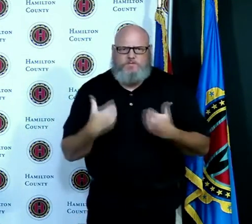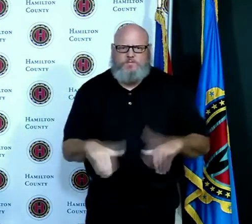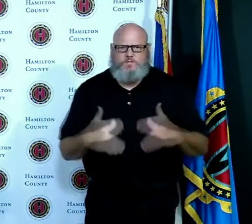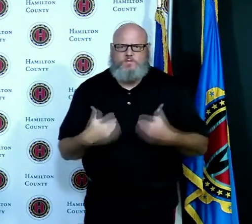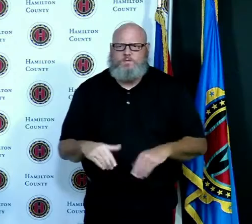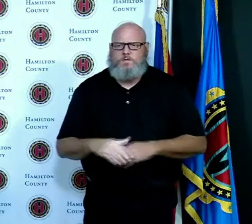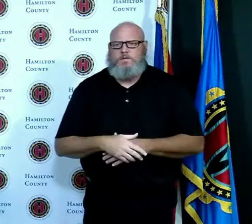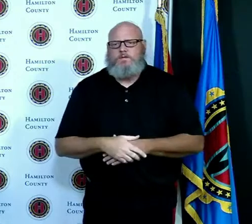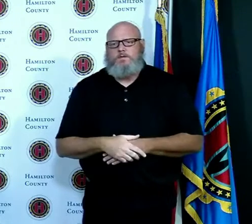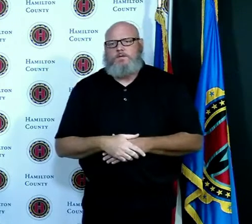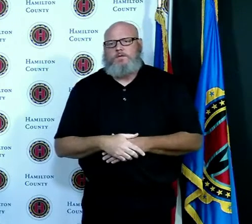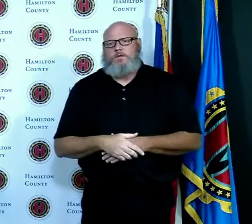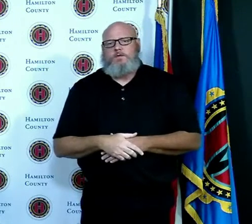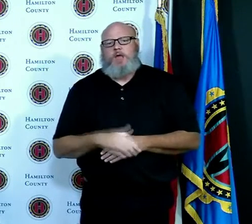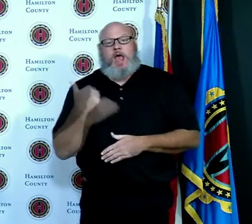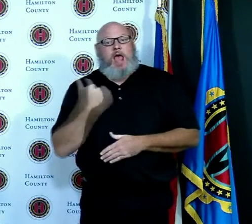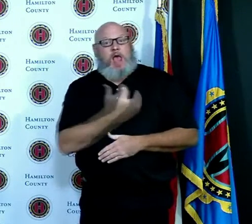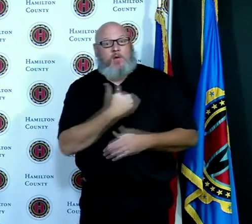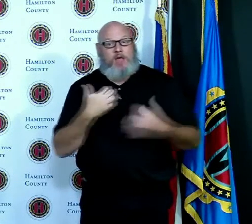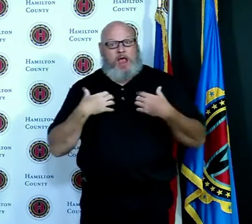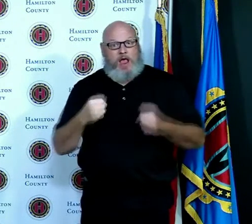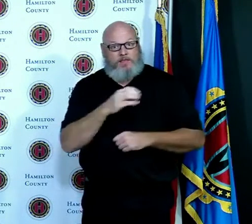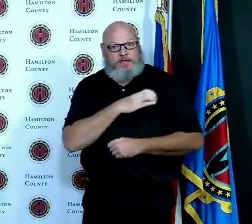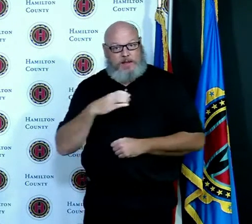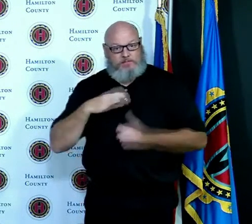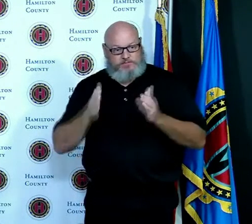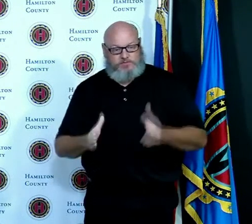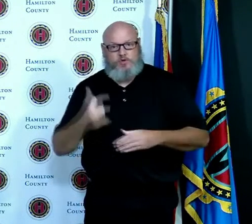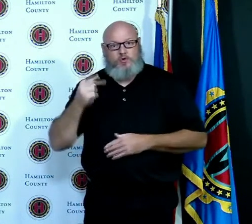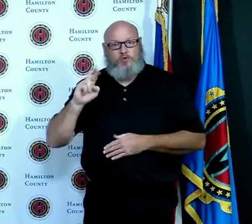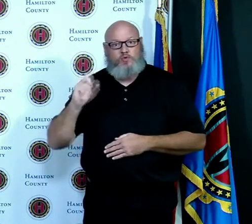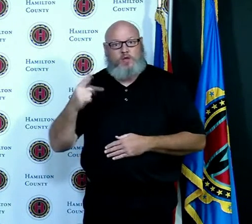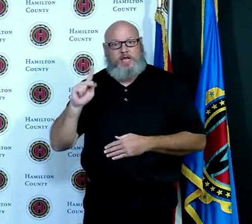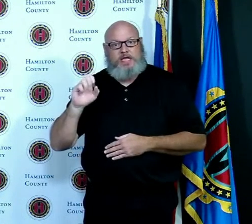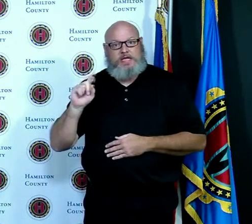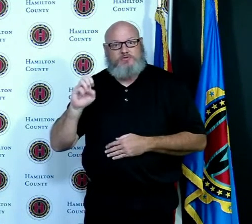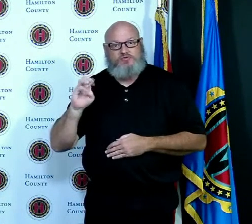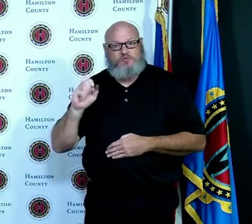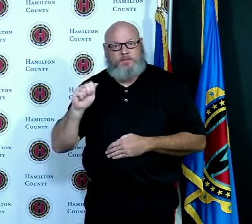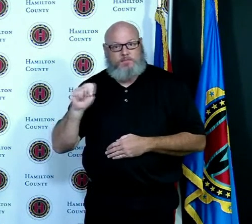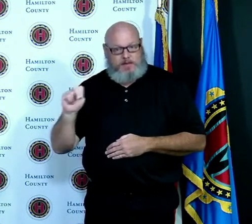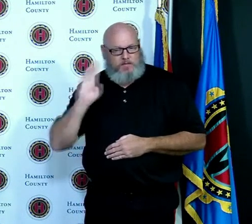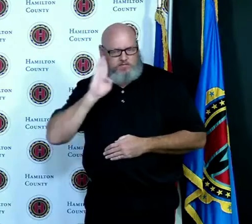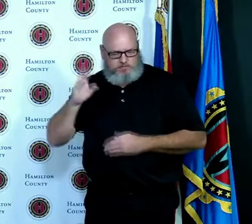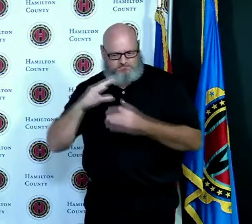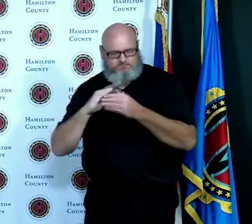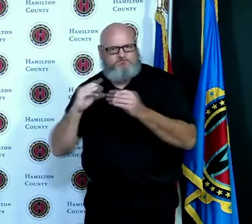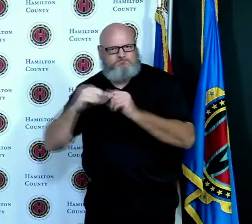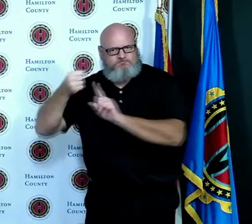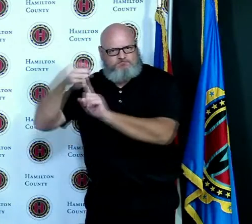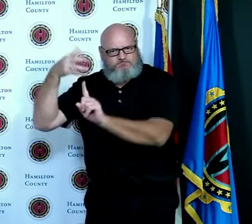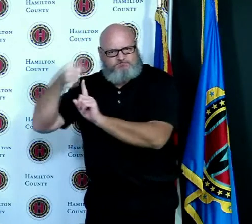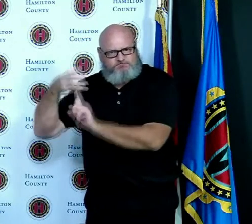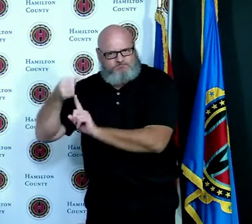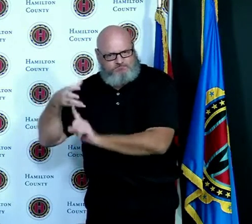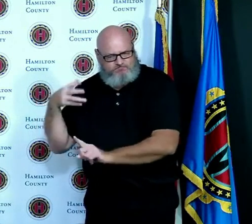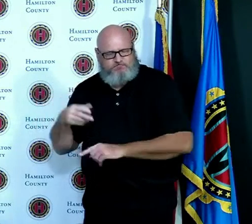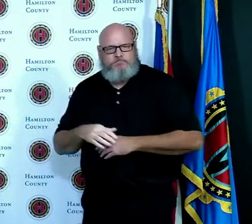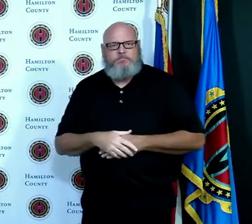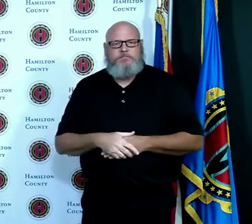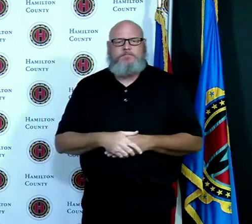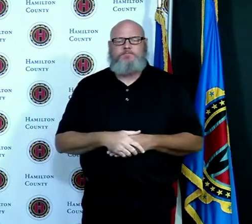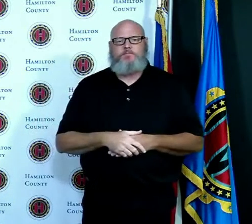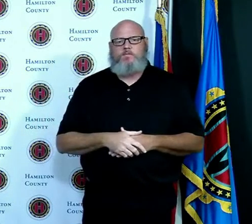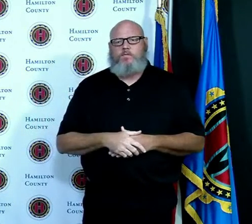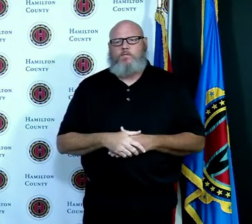grateful that Greg joins us every week to not only help us better understand the numbers, but also better understand the trends. But the